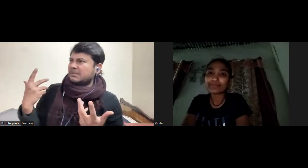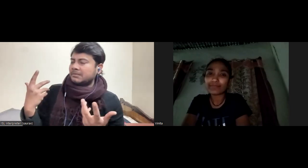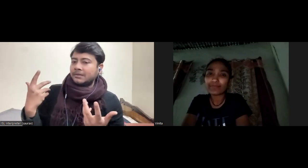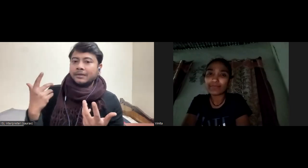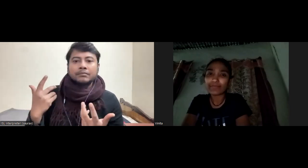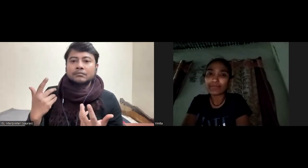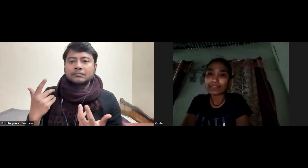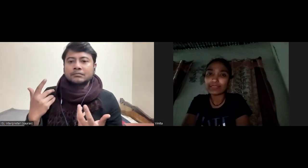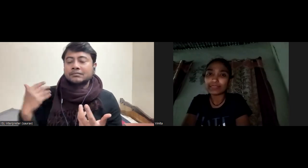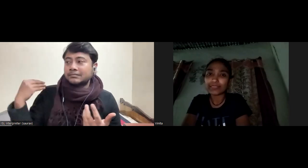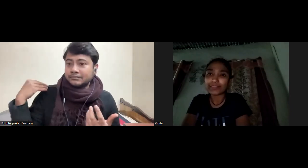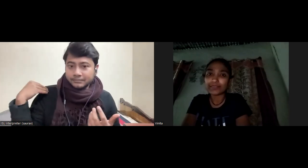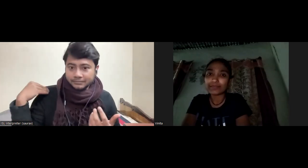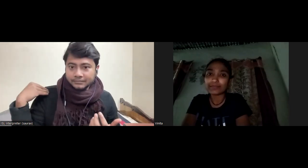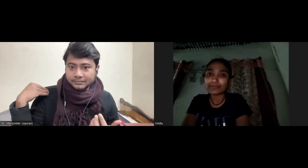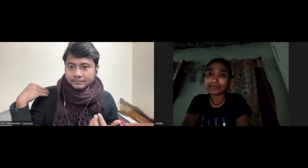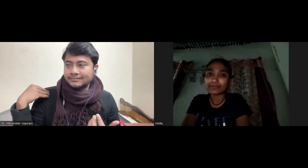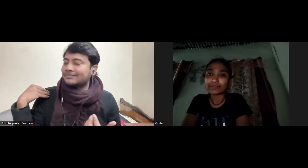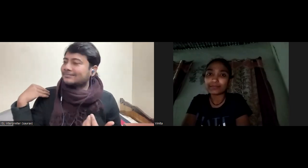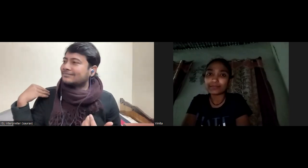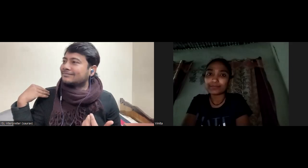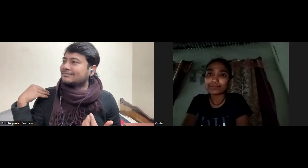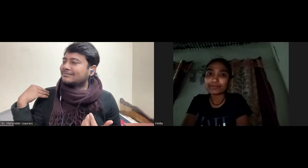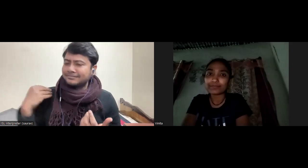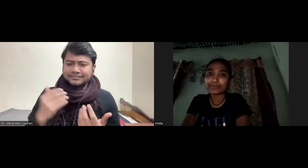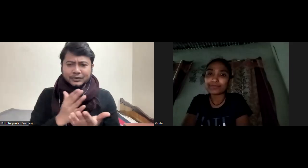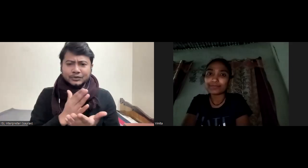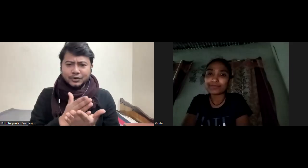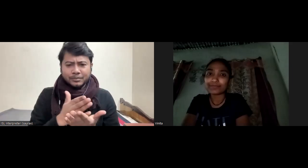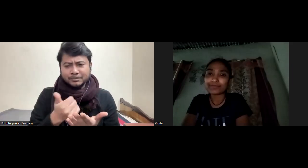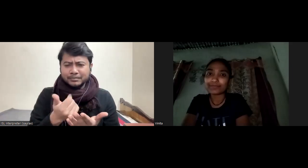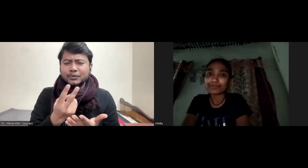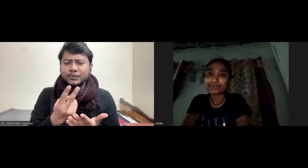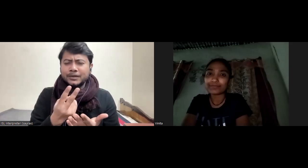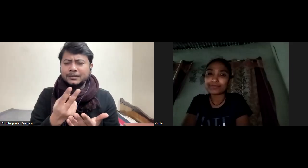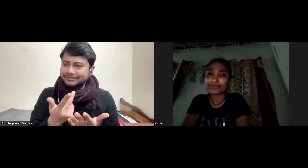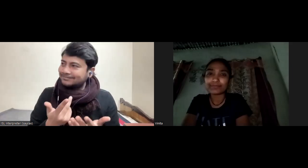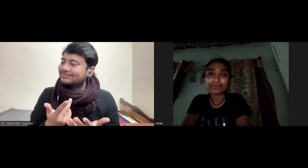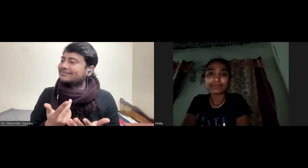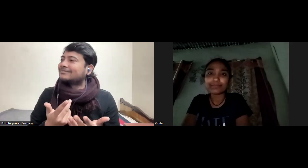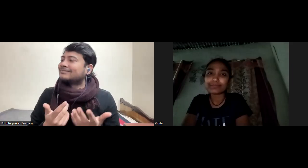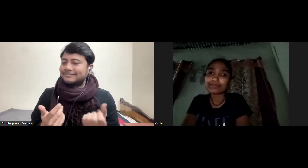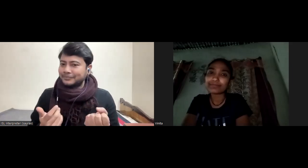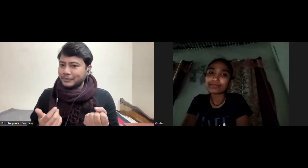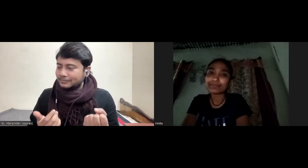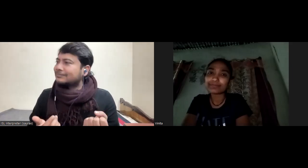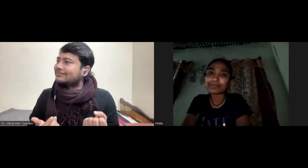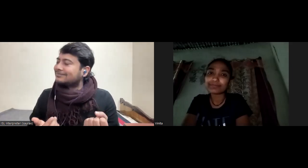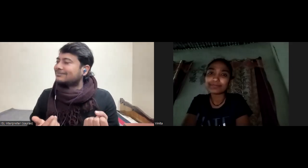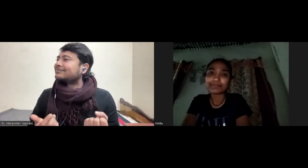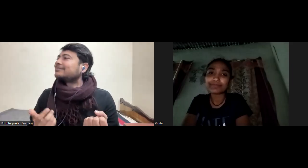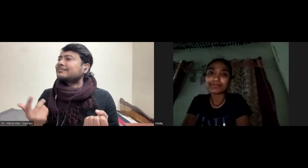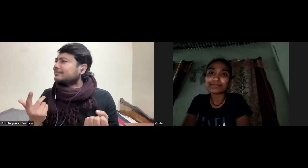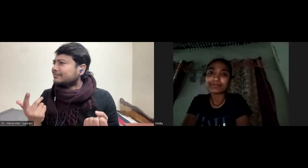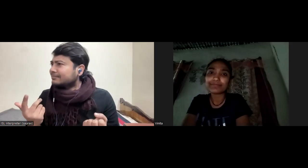be smile. If somebody disturbs you, just stop your chanting for some time and smile. Halt it for some time. Then talk to that